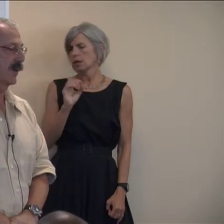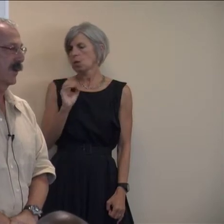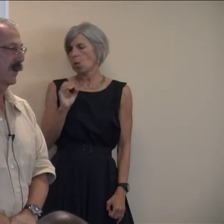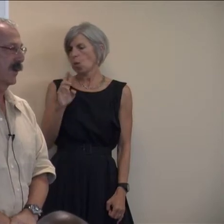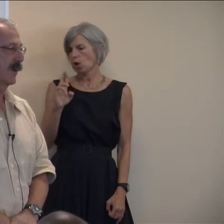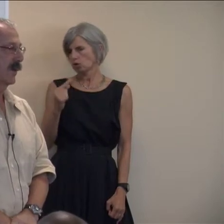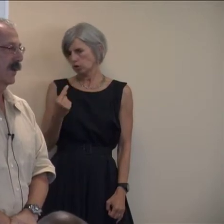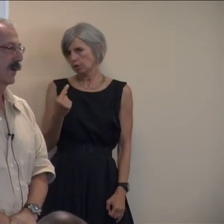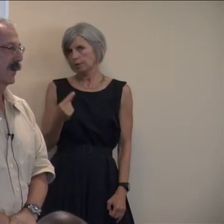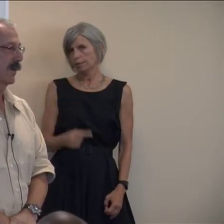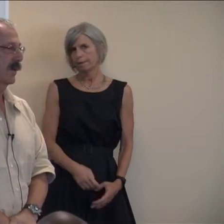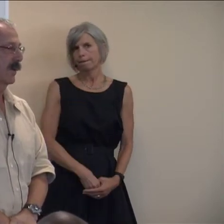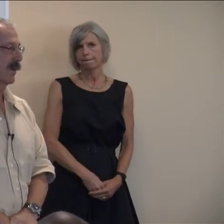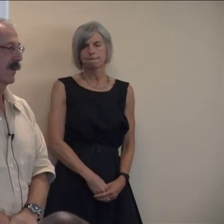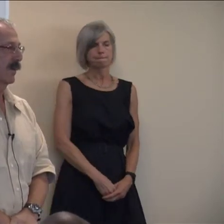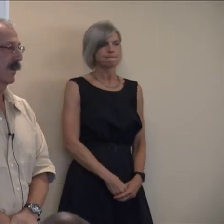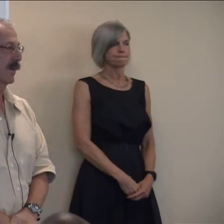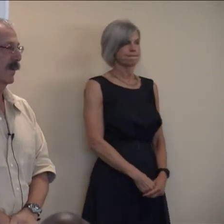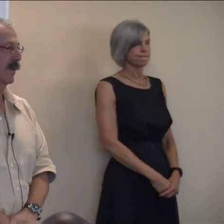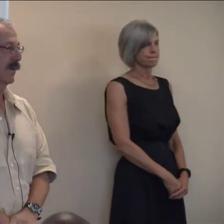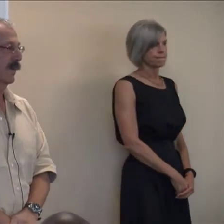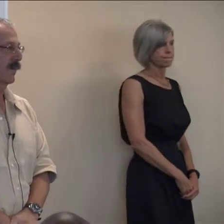insight.org.